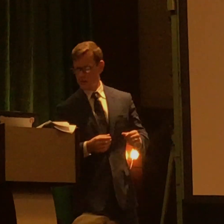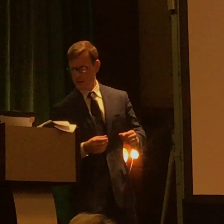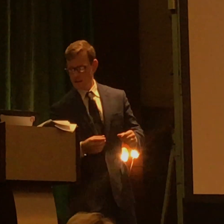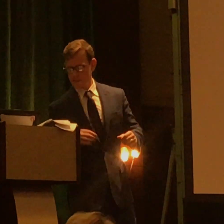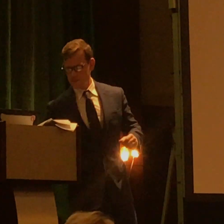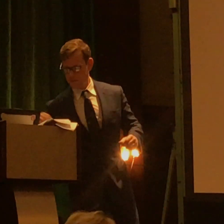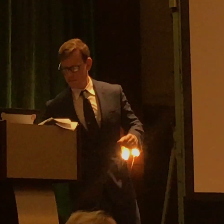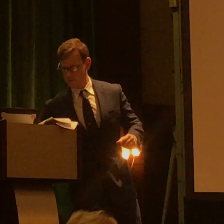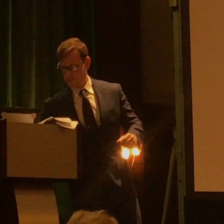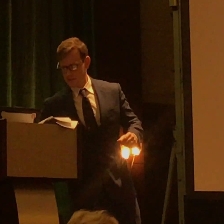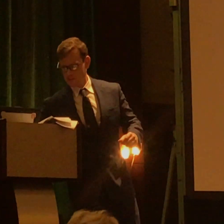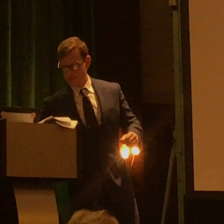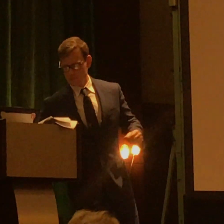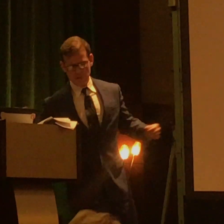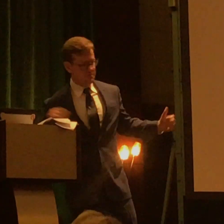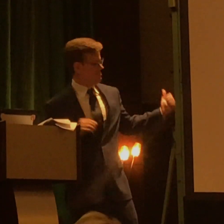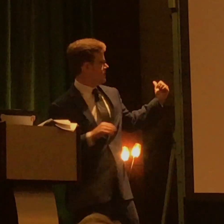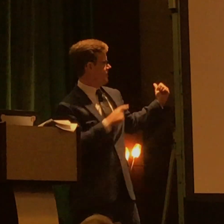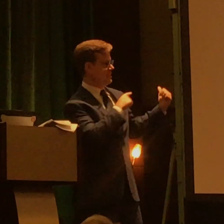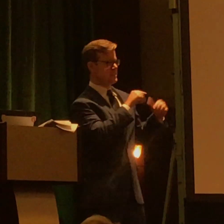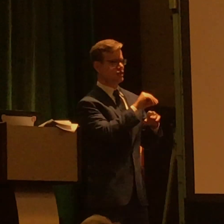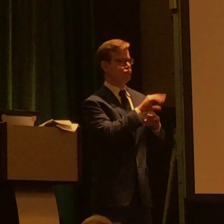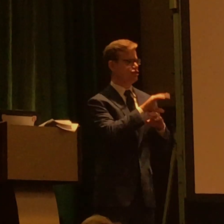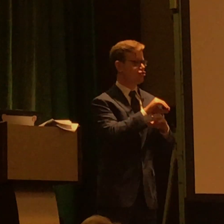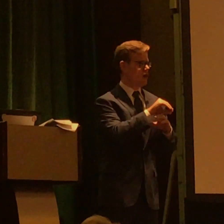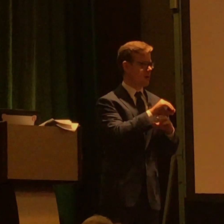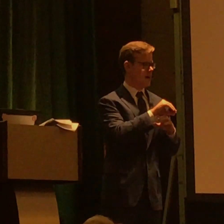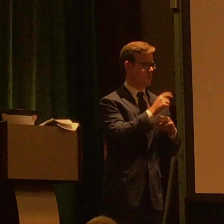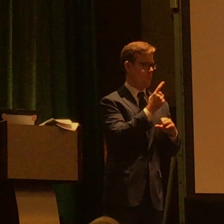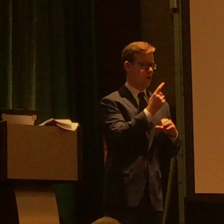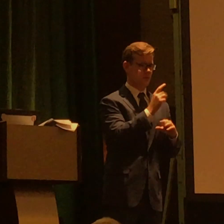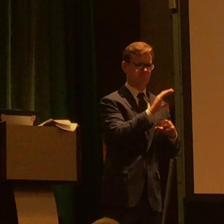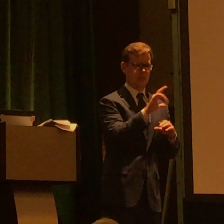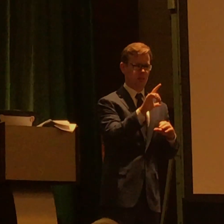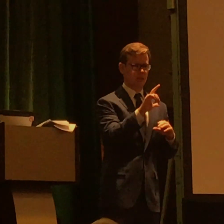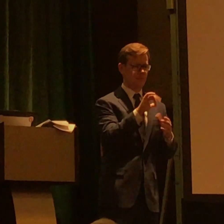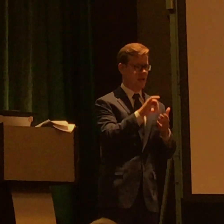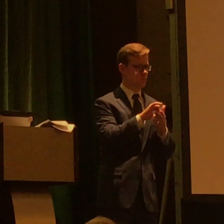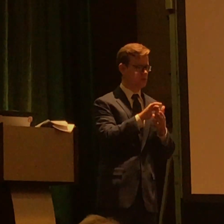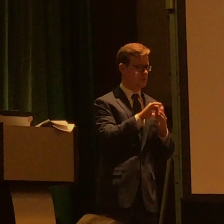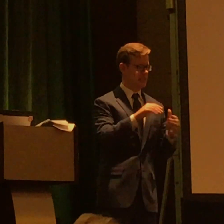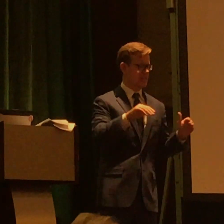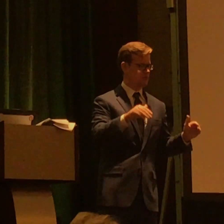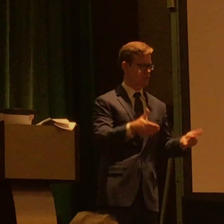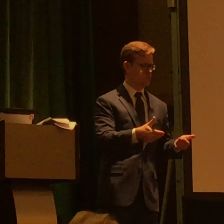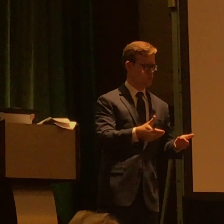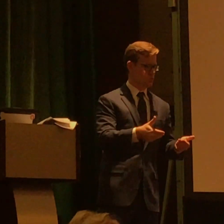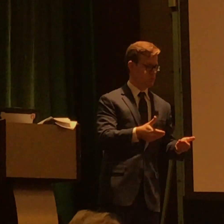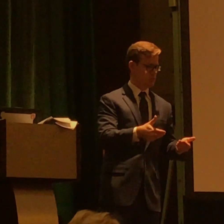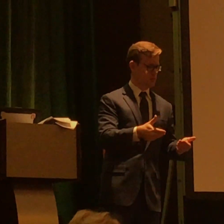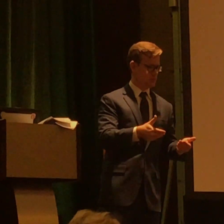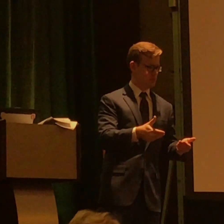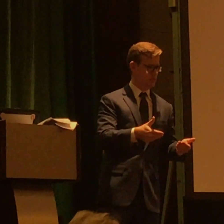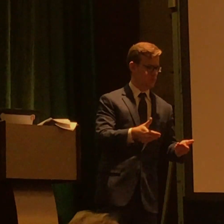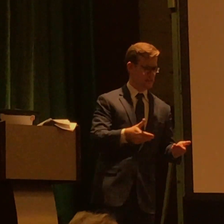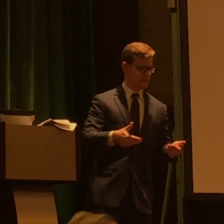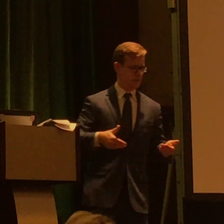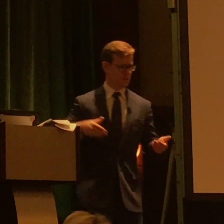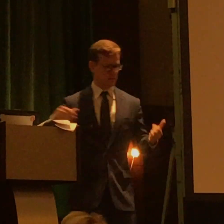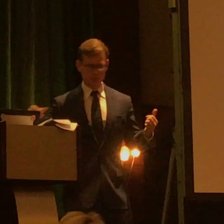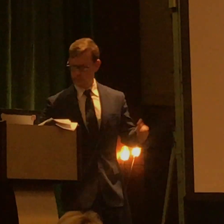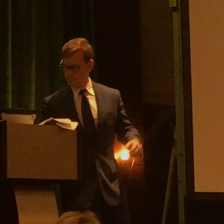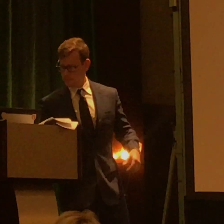well, and as well as administration. This is a shot of the bill that